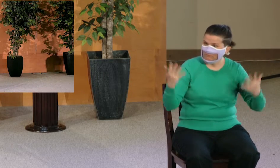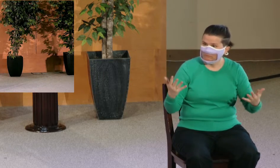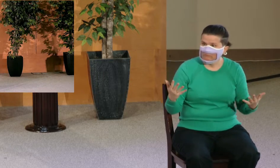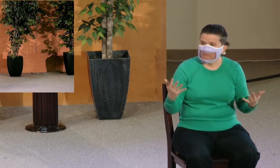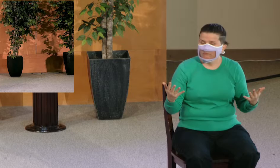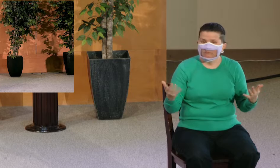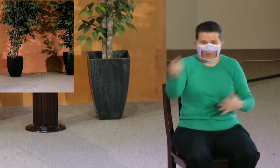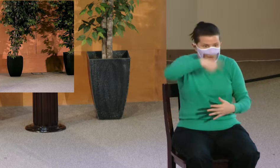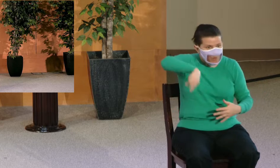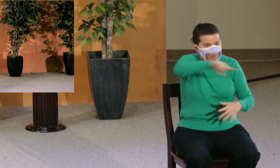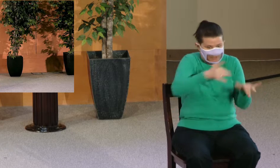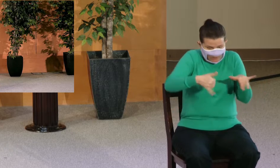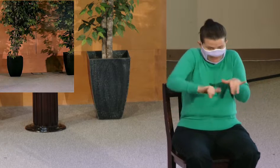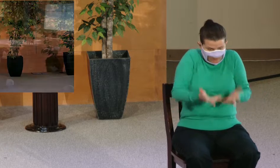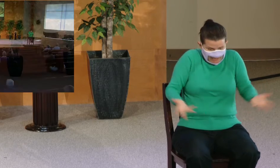You are still here.